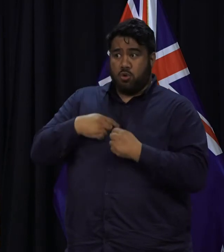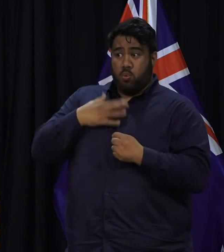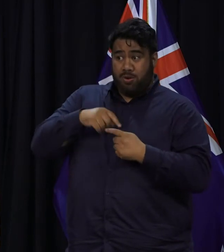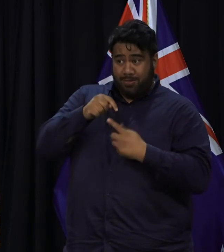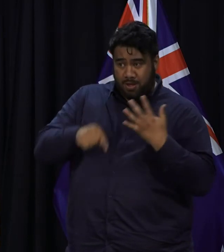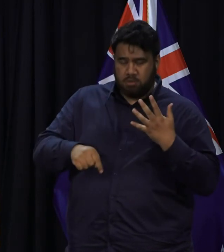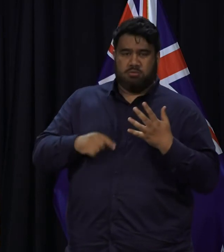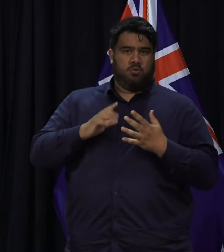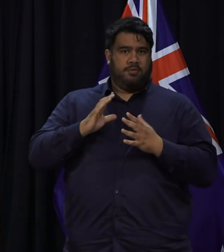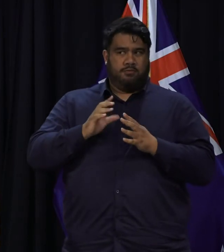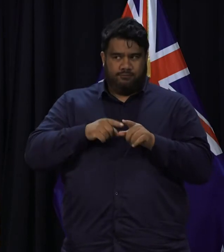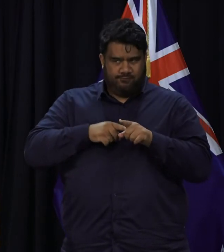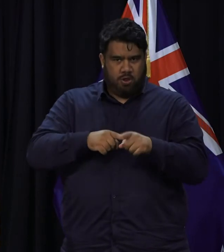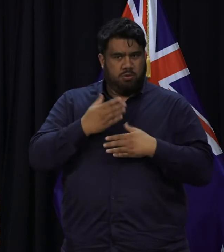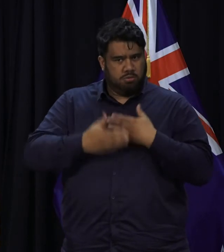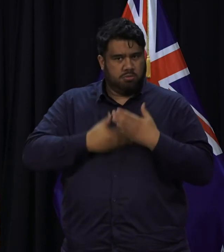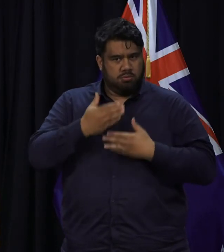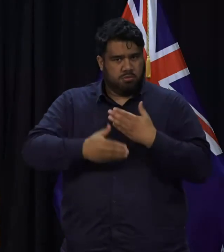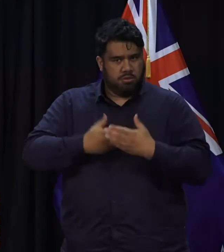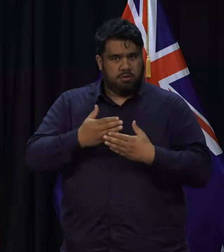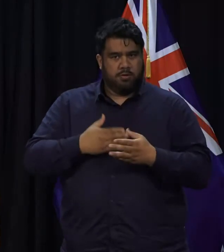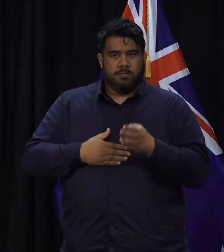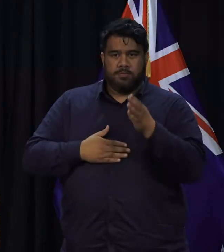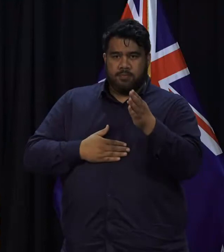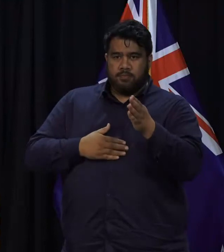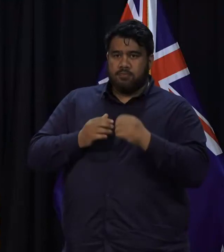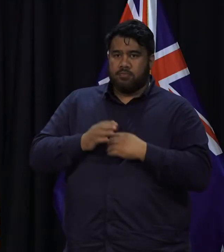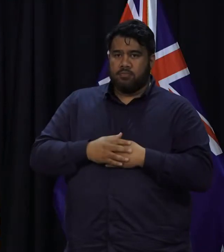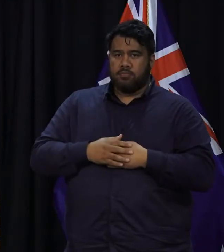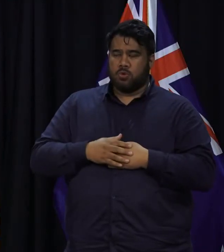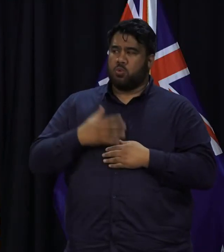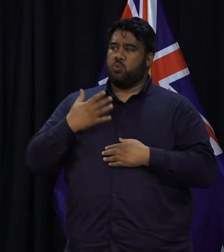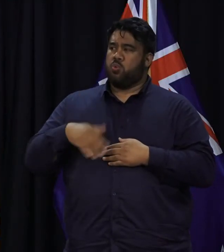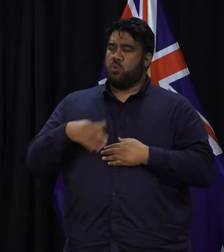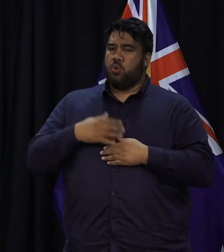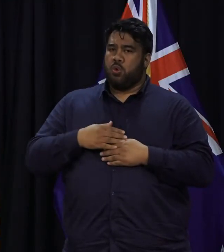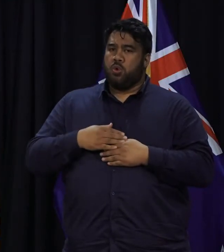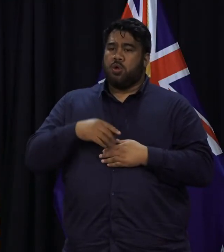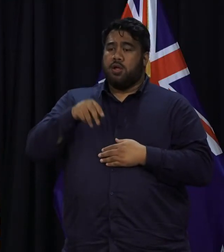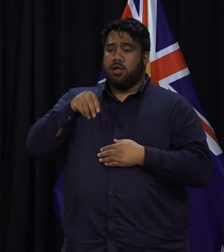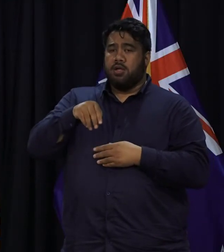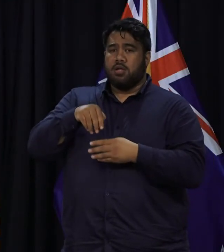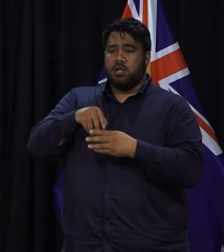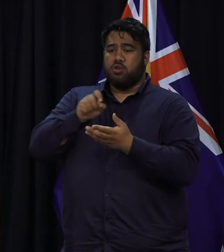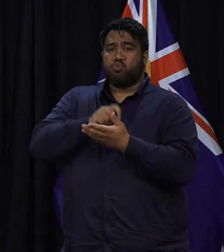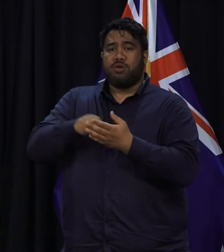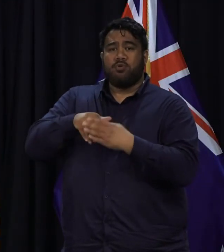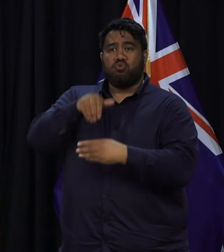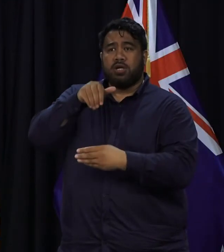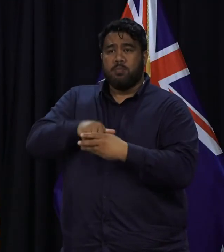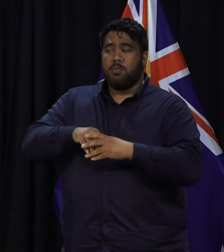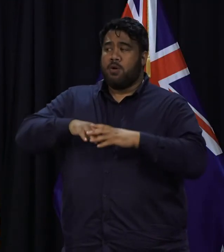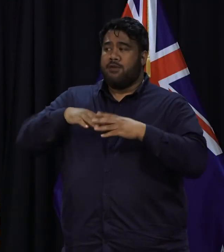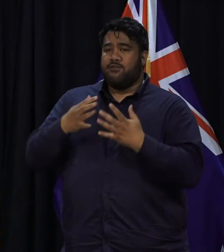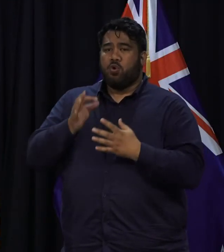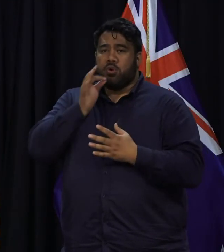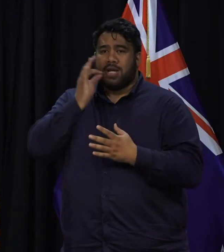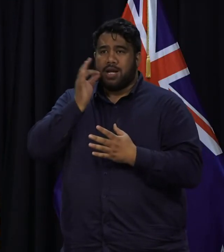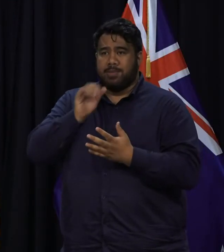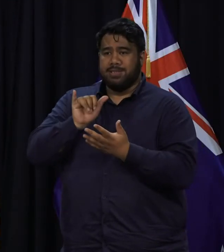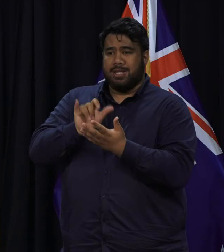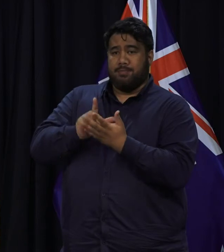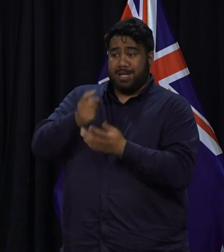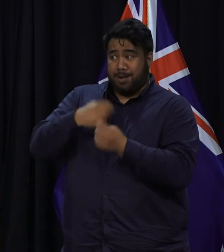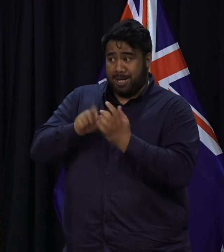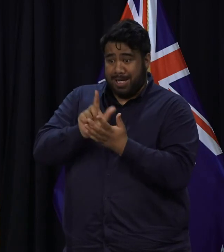get on with. This referendum tightened significantly. 48% of the country wanted you to legalise cannabis. Does that put